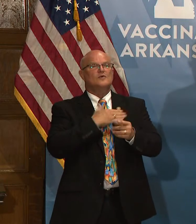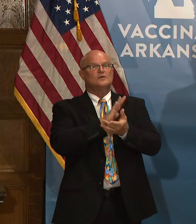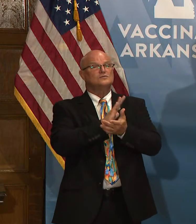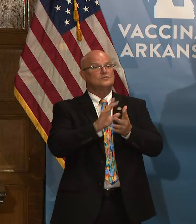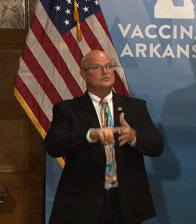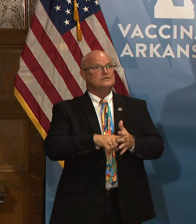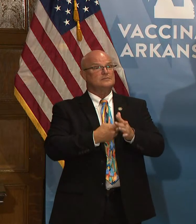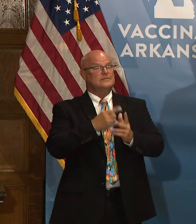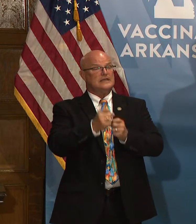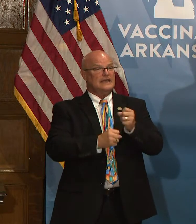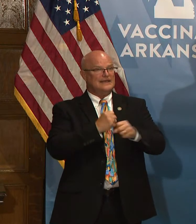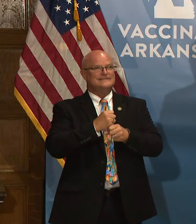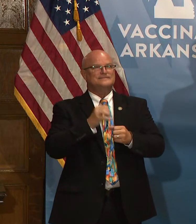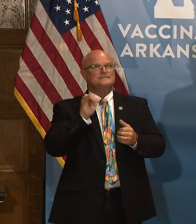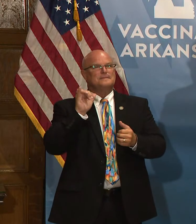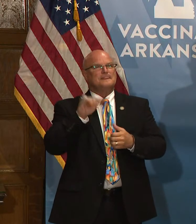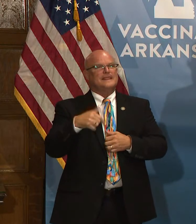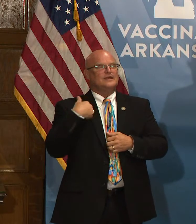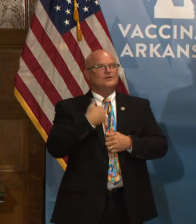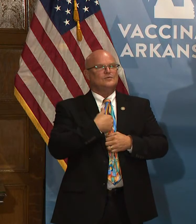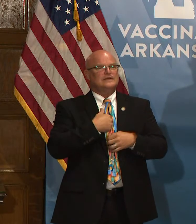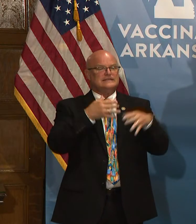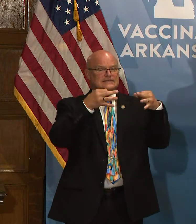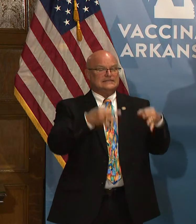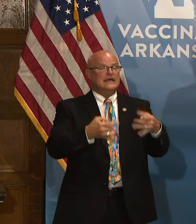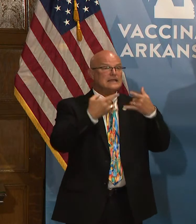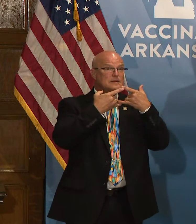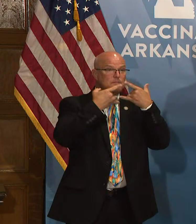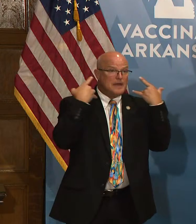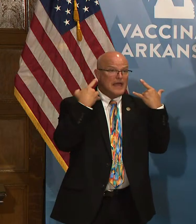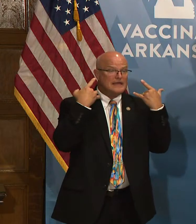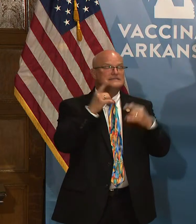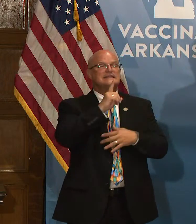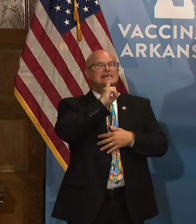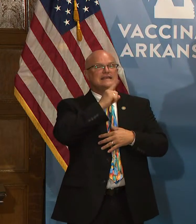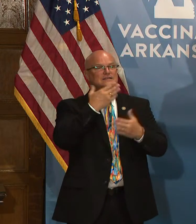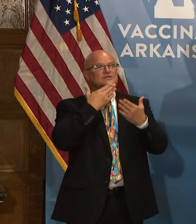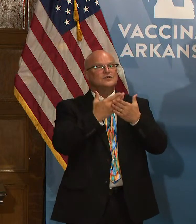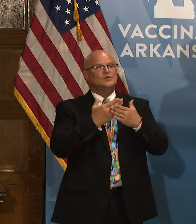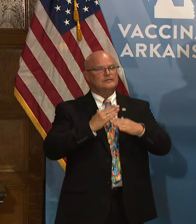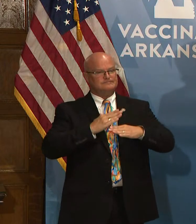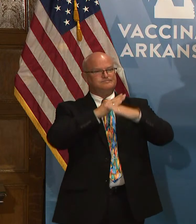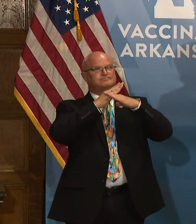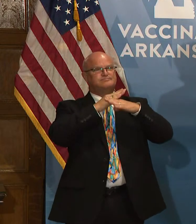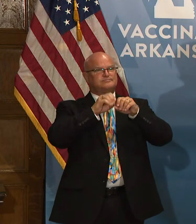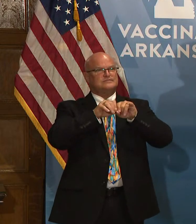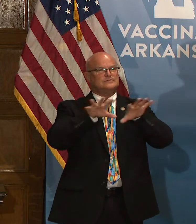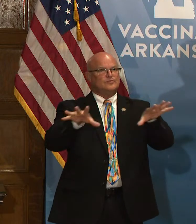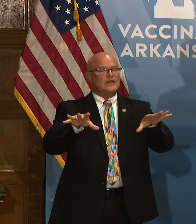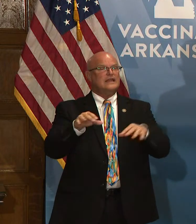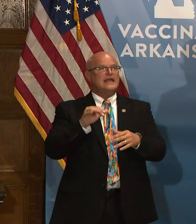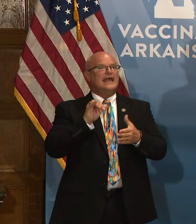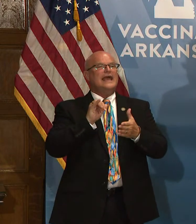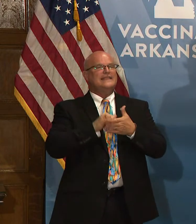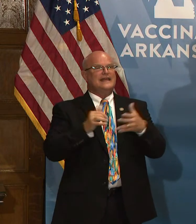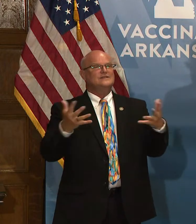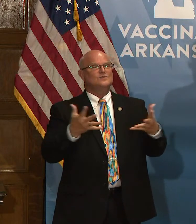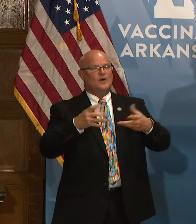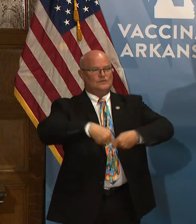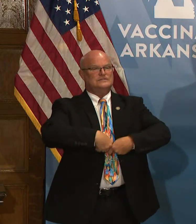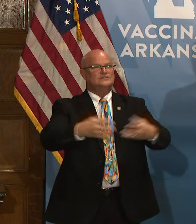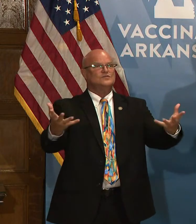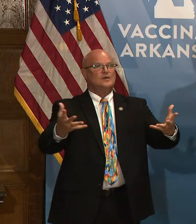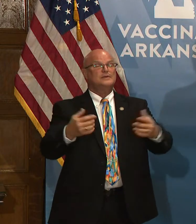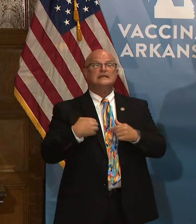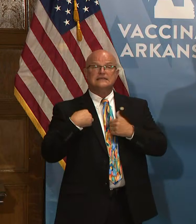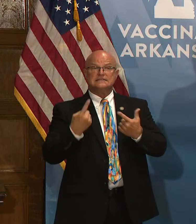year began, we landed on masking is a good way to prevent the spread, and that is what was distributed.